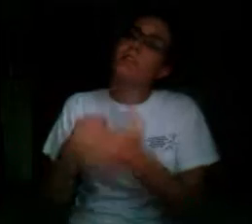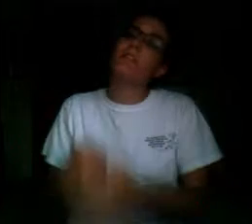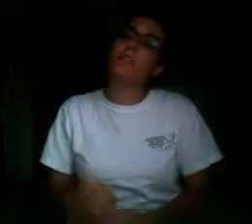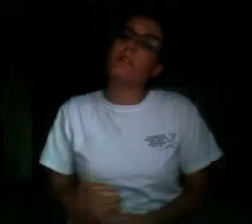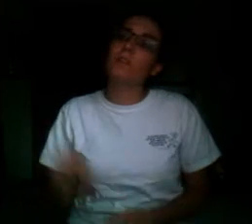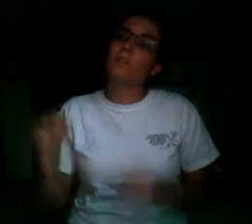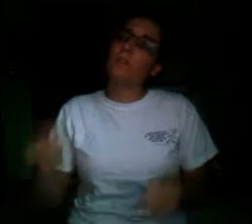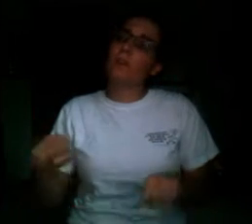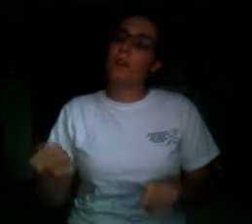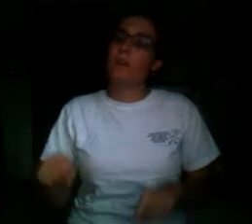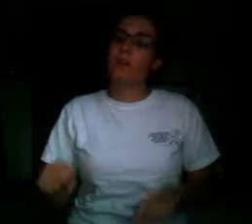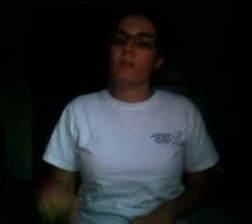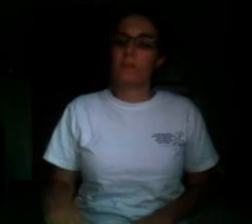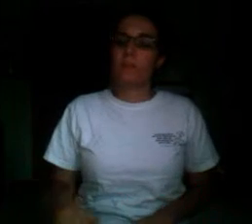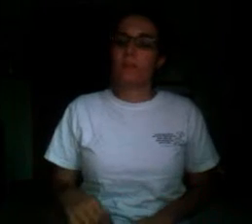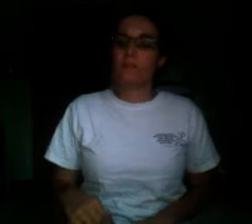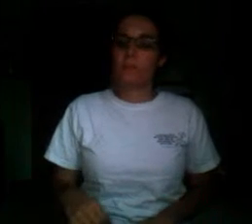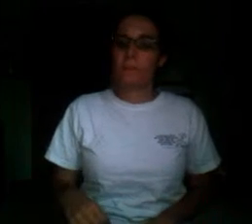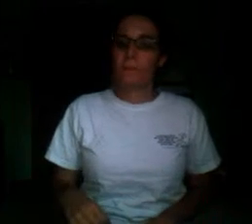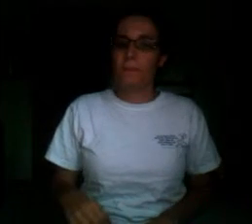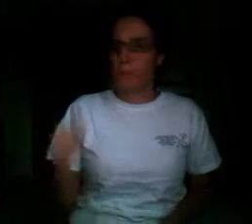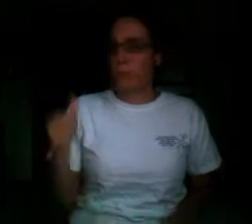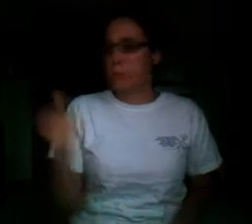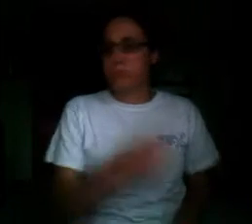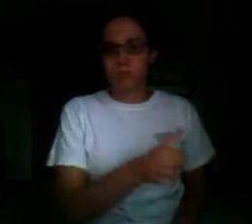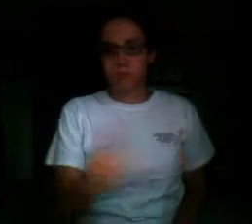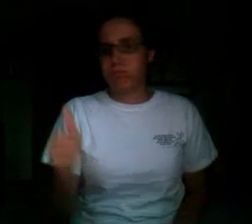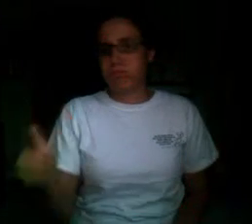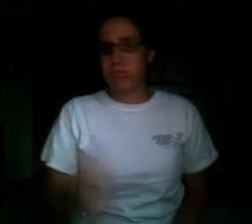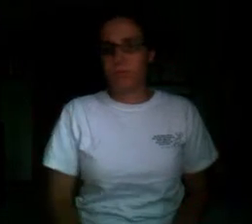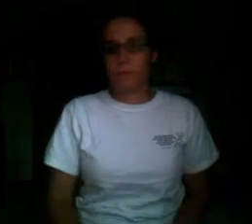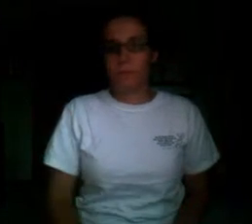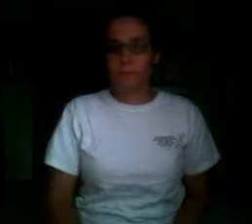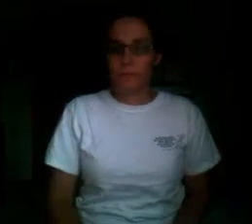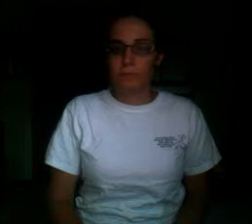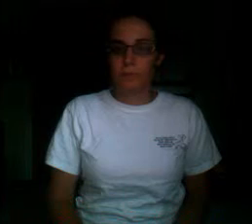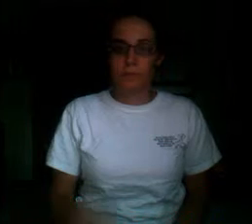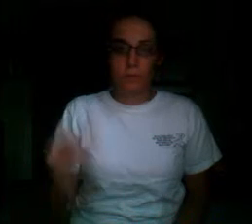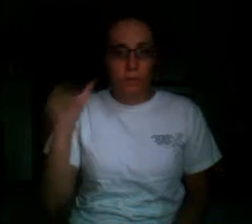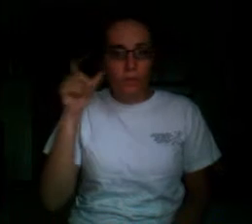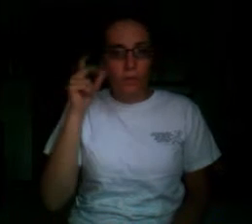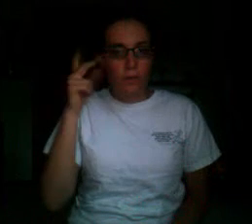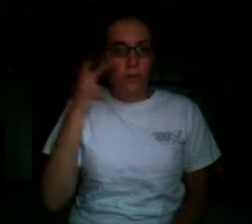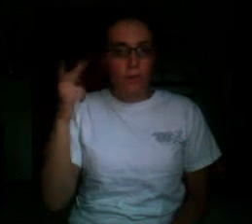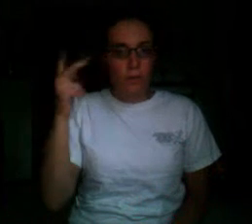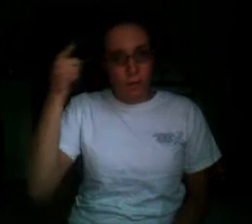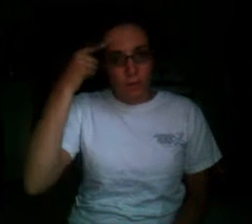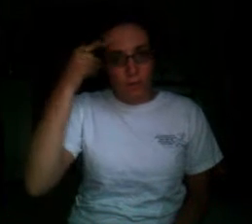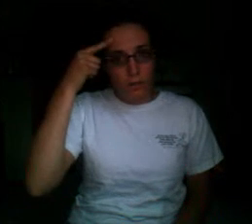by George, we'll get this haying done all by ourselves." Laura could see that the thought was a load off Pa's mind,